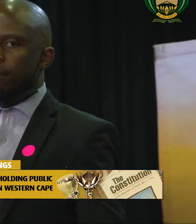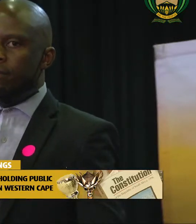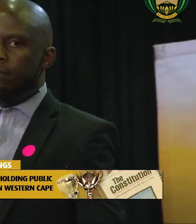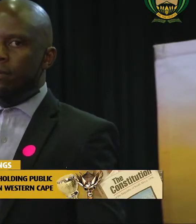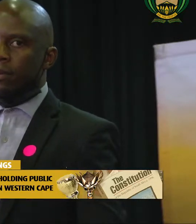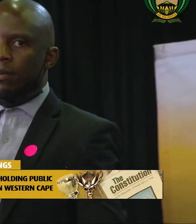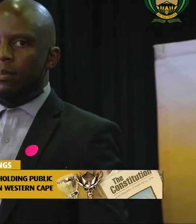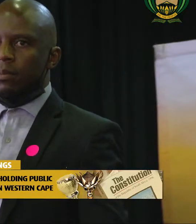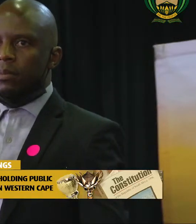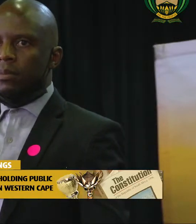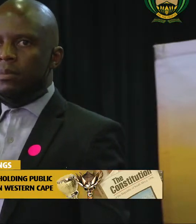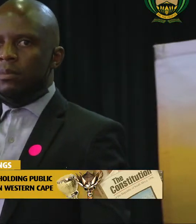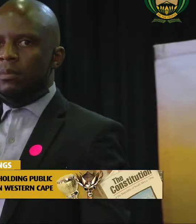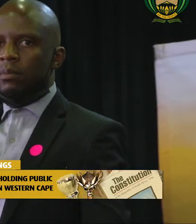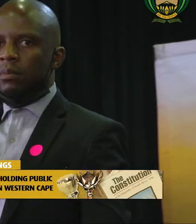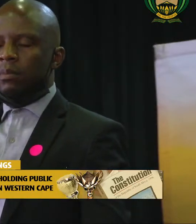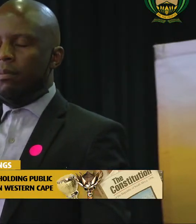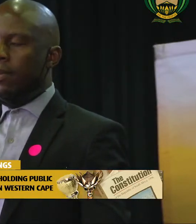meeting.